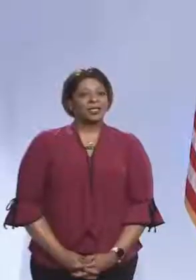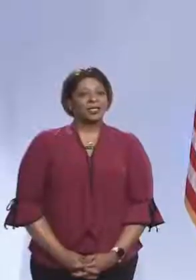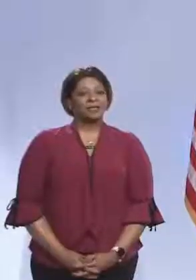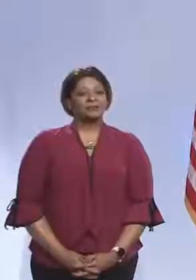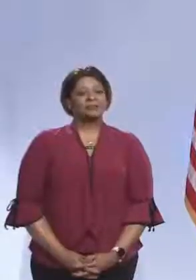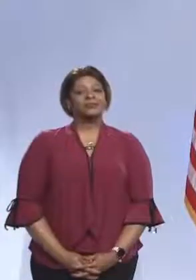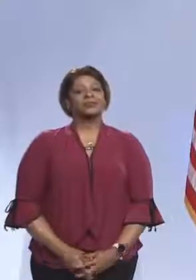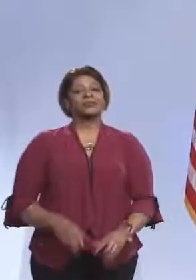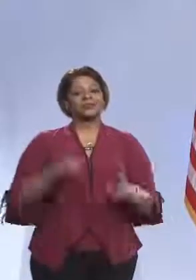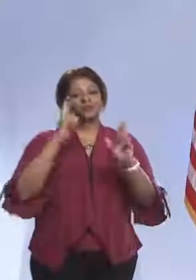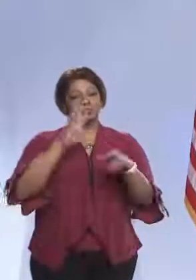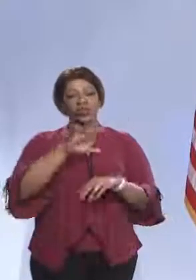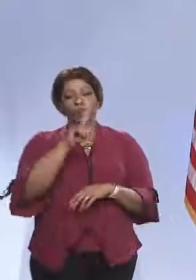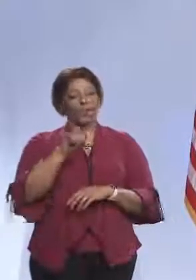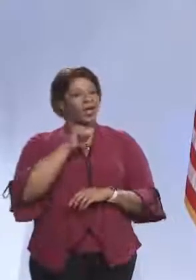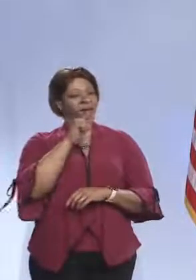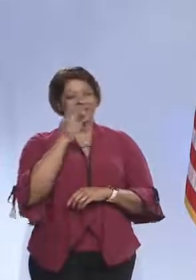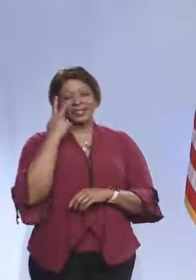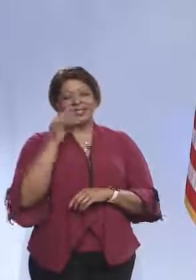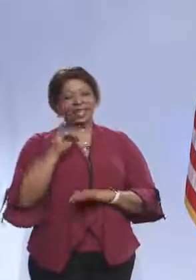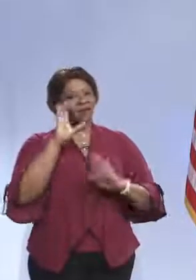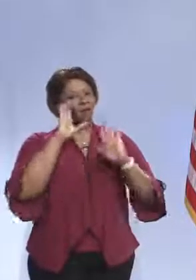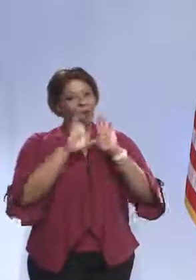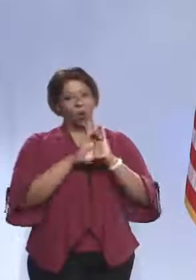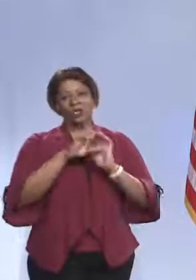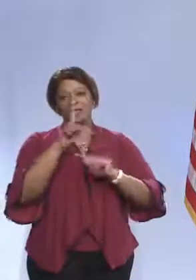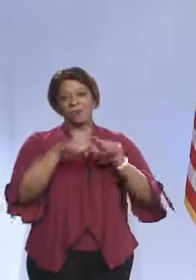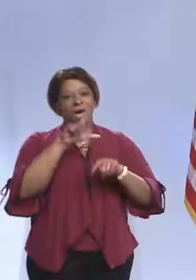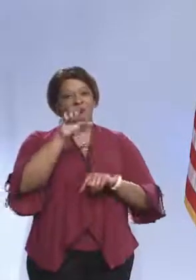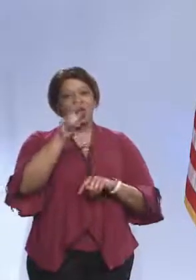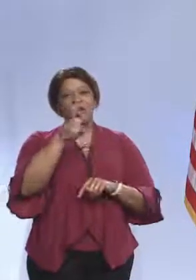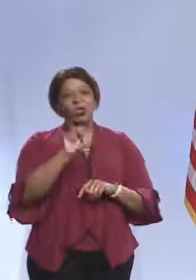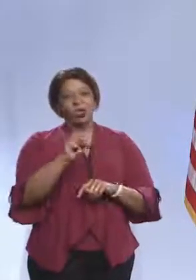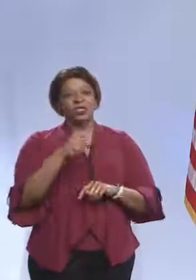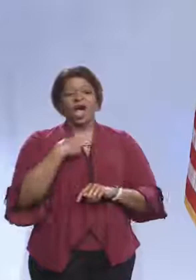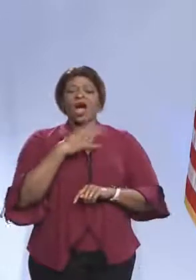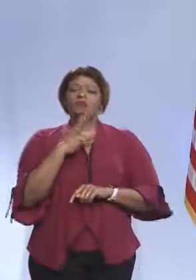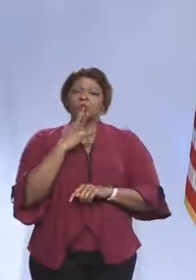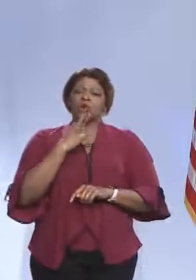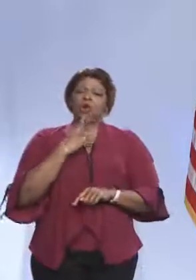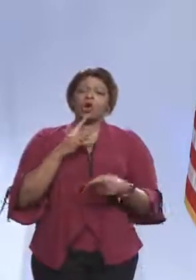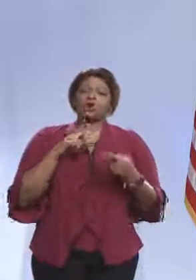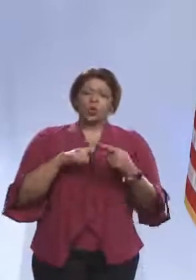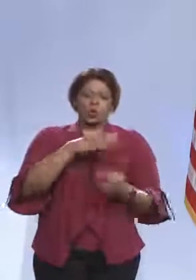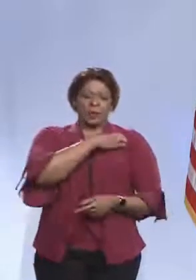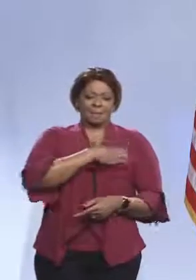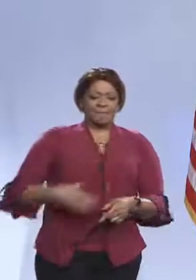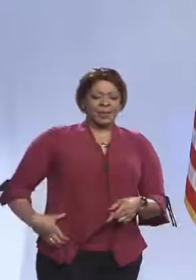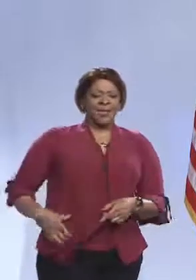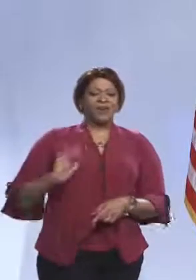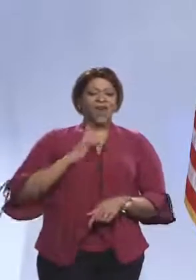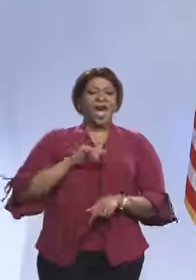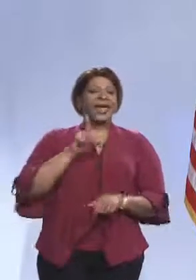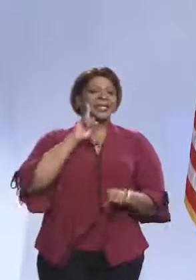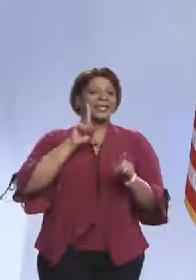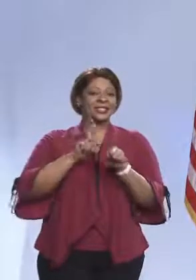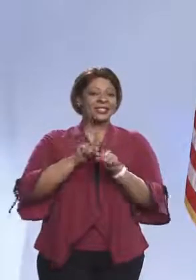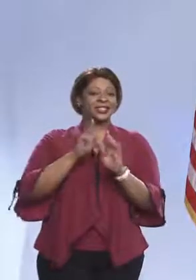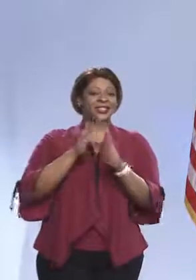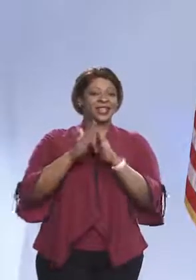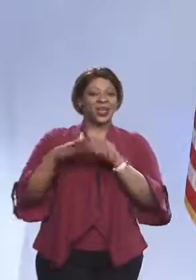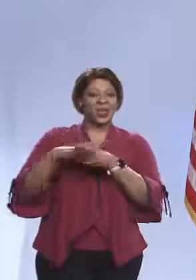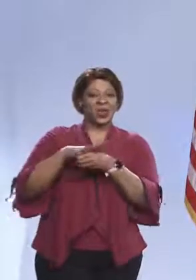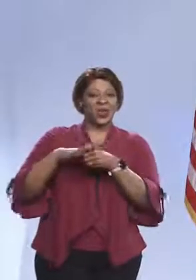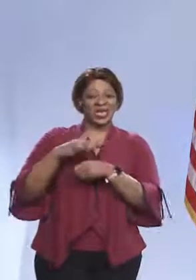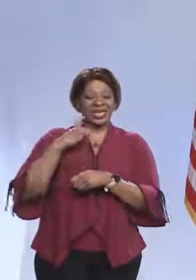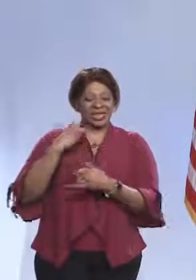With respect to your question, I have not seen those photos, but I was talking to a mayor of a sister city here locally